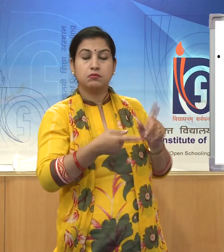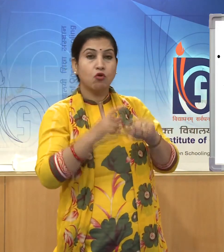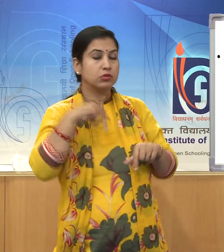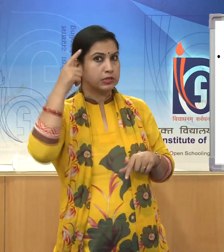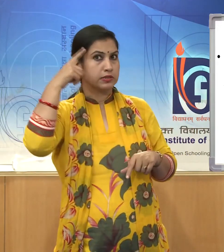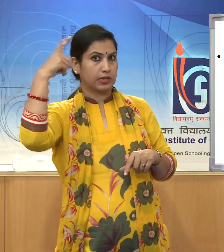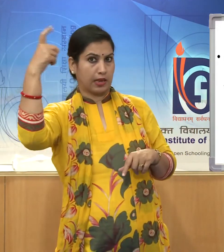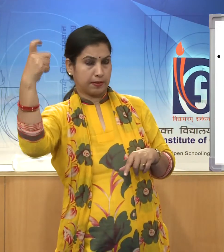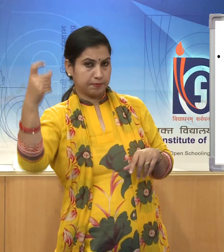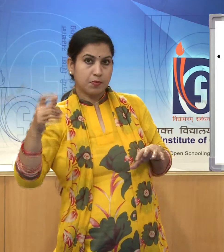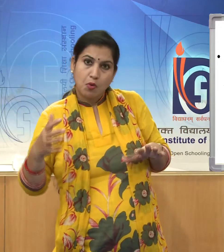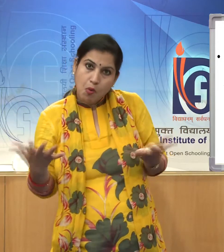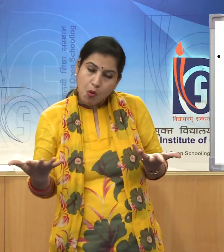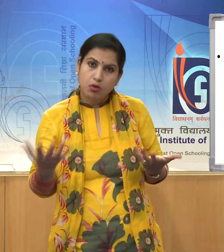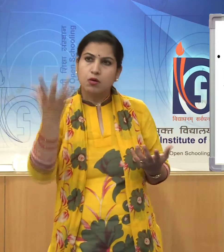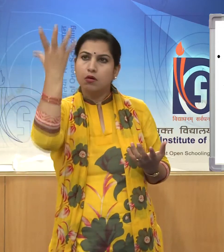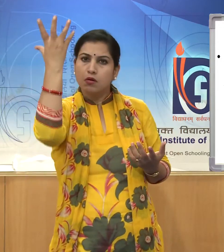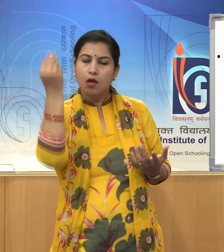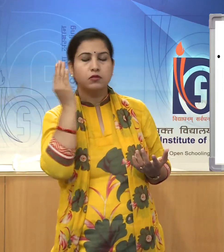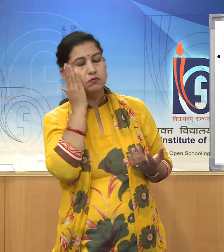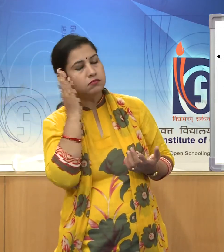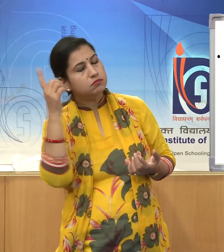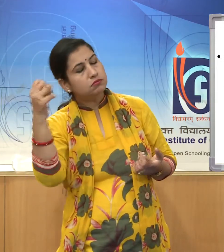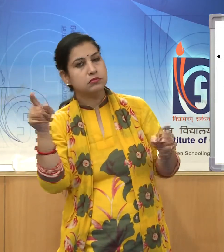his dreams or nightmares.